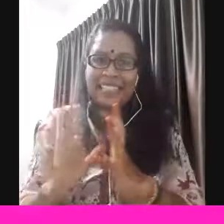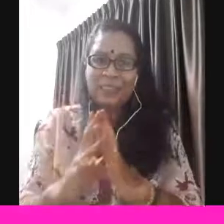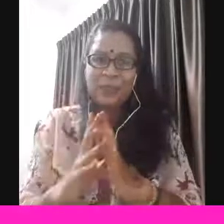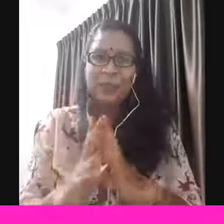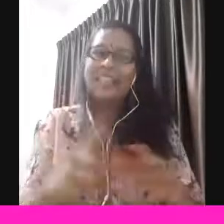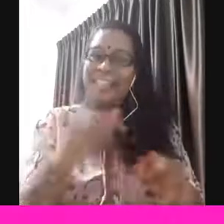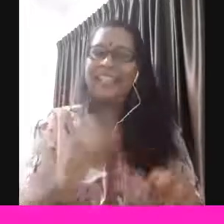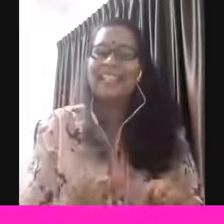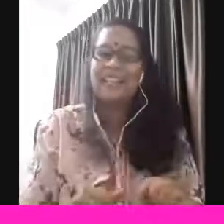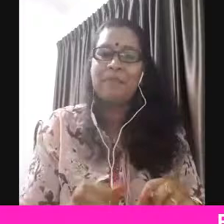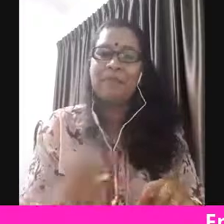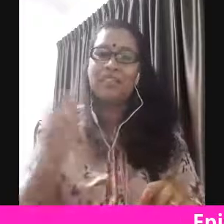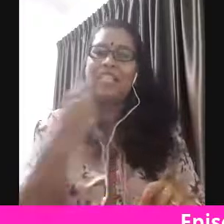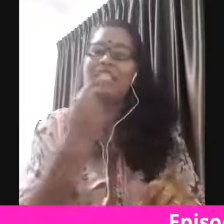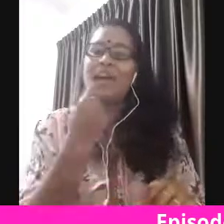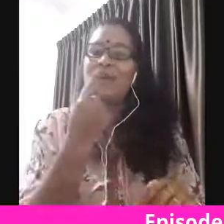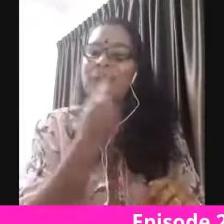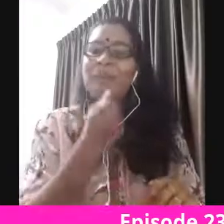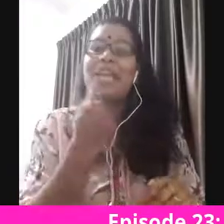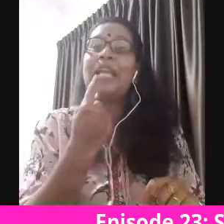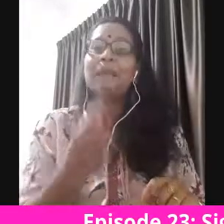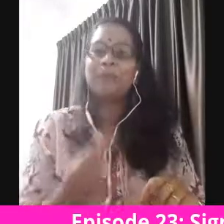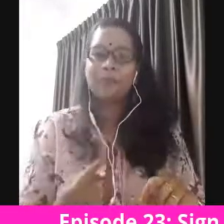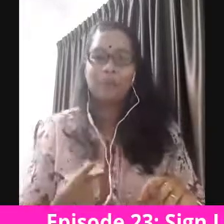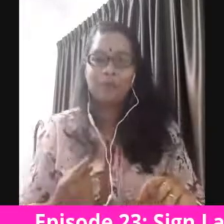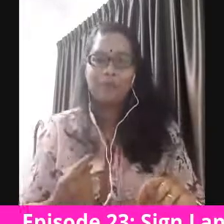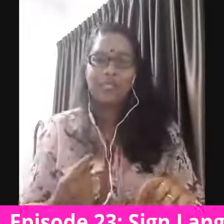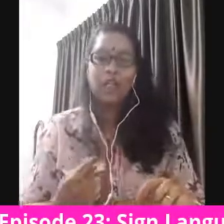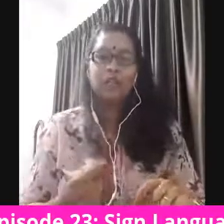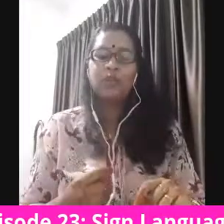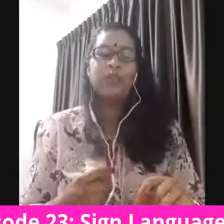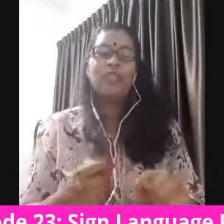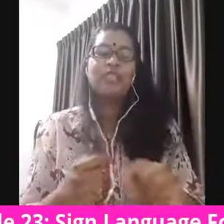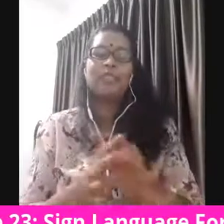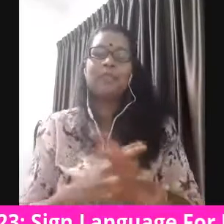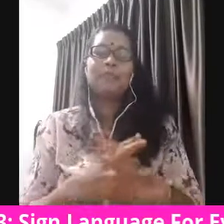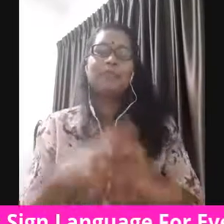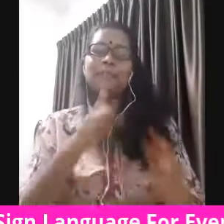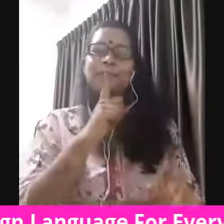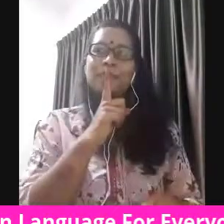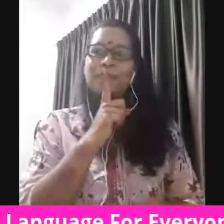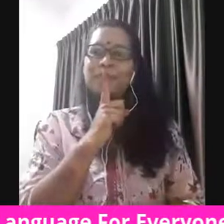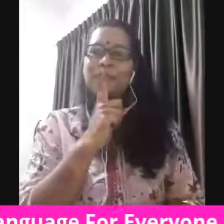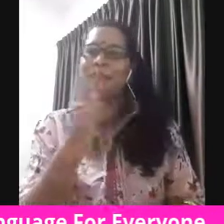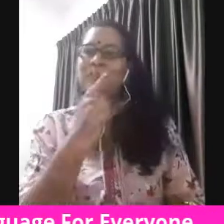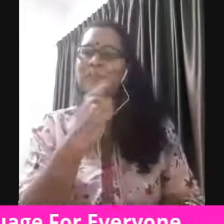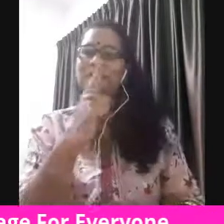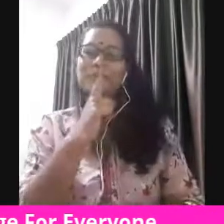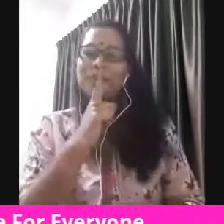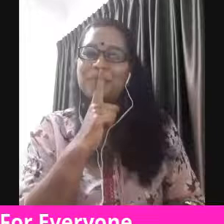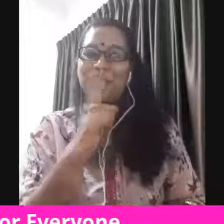among teachers also, they can understand, because they see our lip movement. So Oh we'll yeah, just